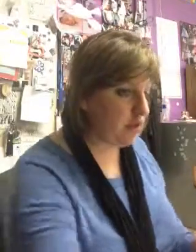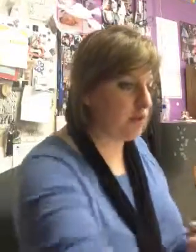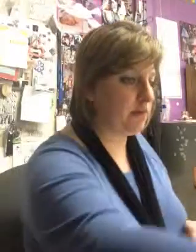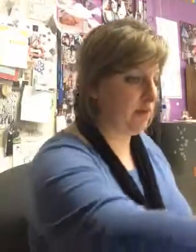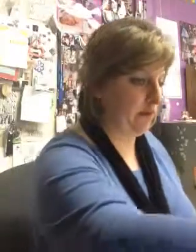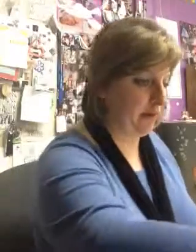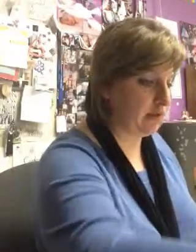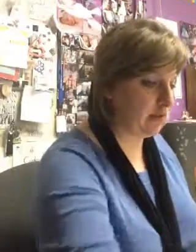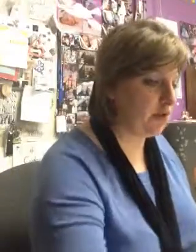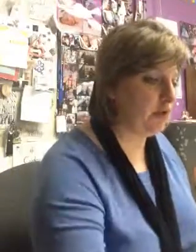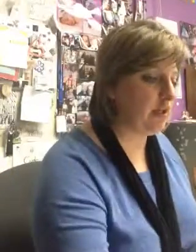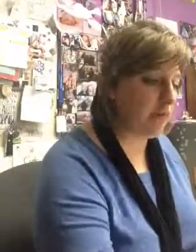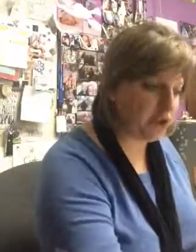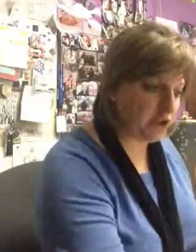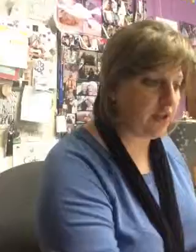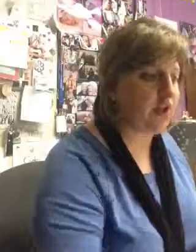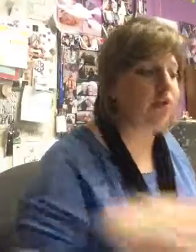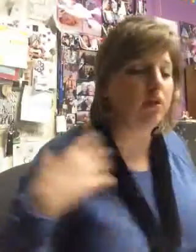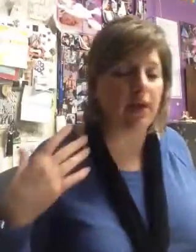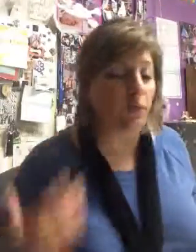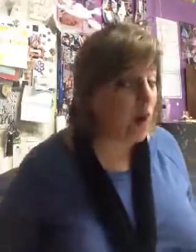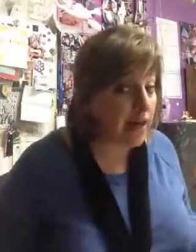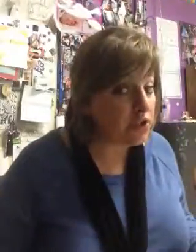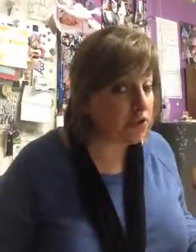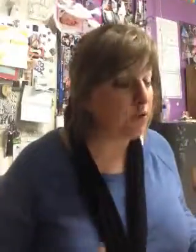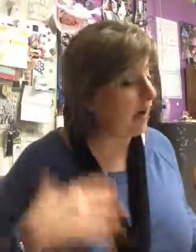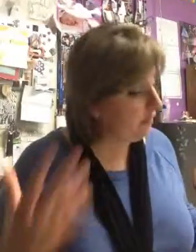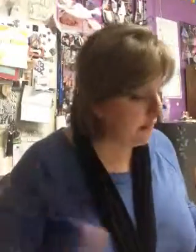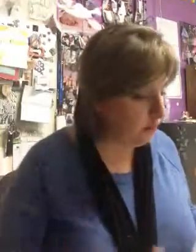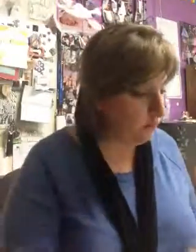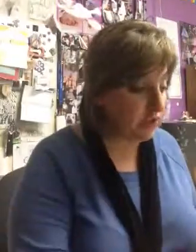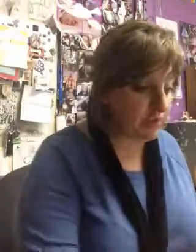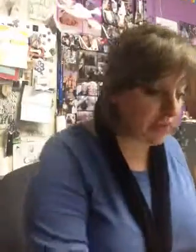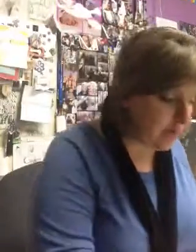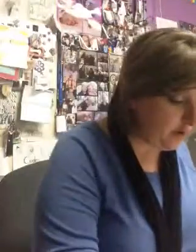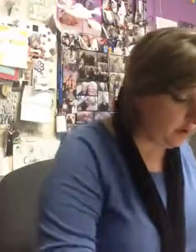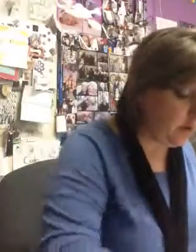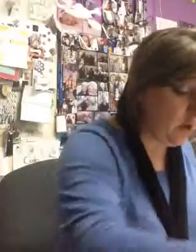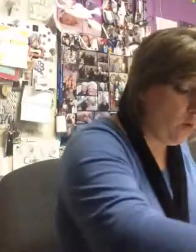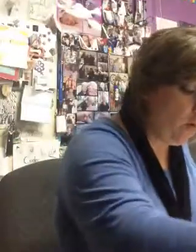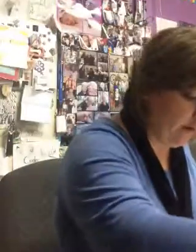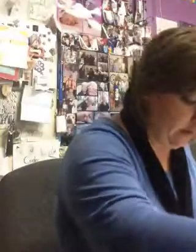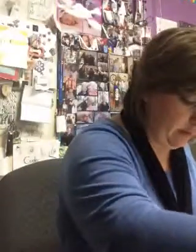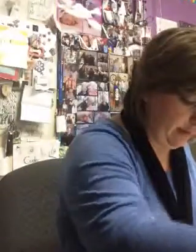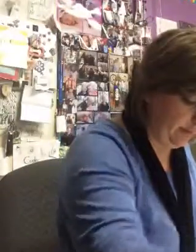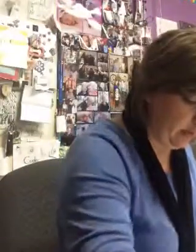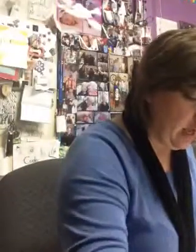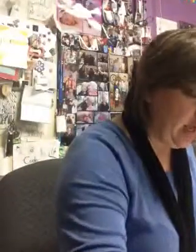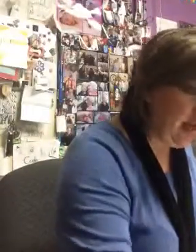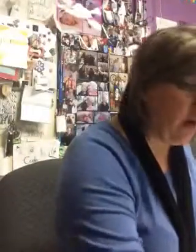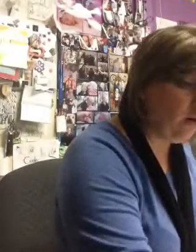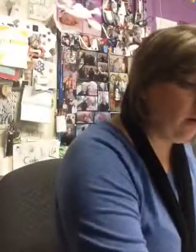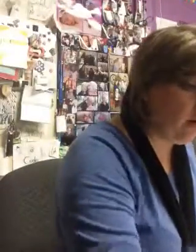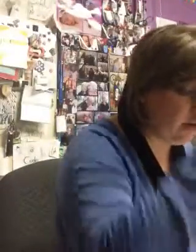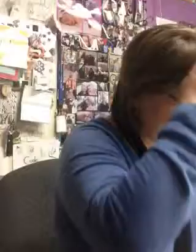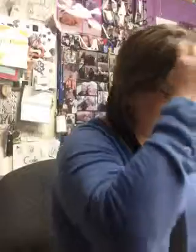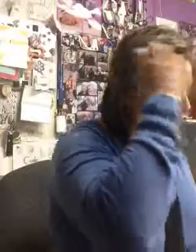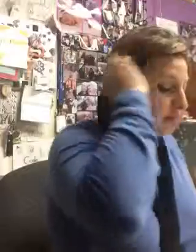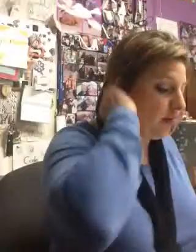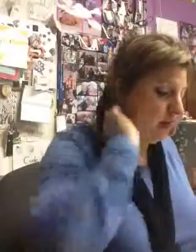terms of the comparison. So you need to make sure that you say why it's true, why you think, or what should be done, or whatever it would be. Now,